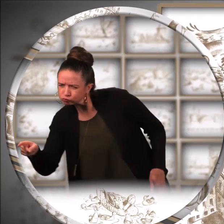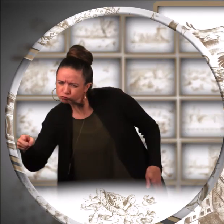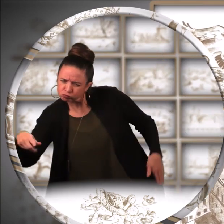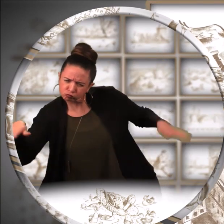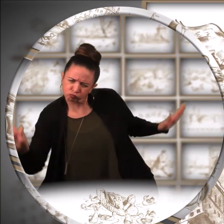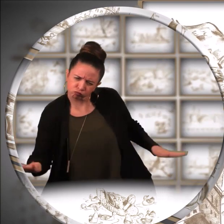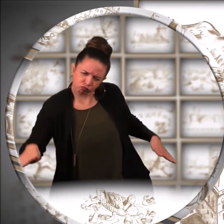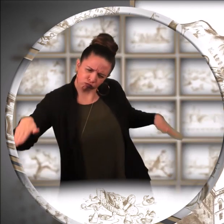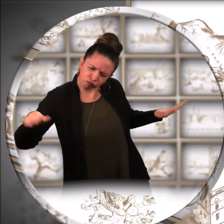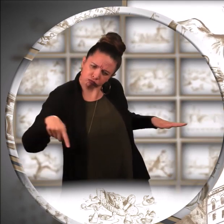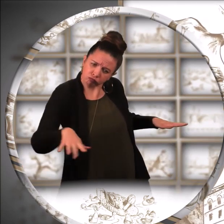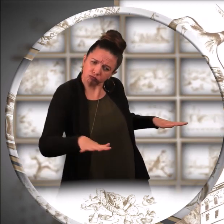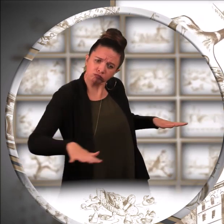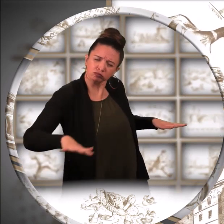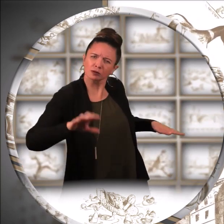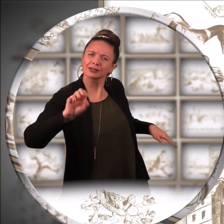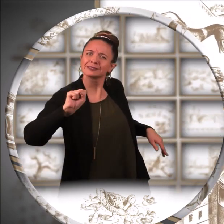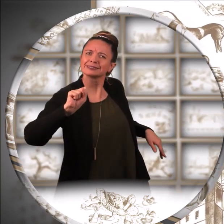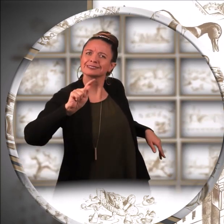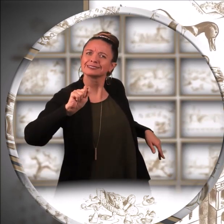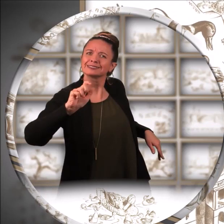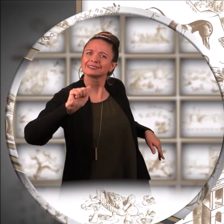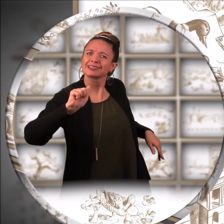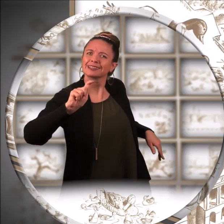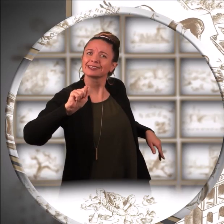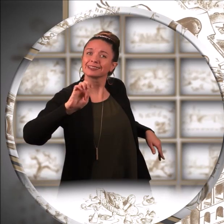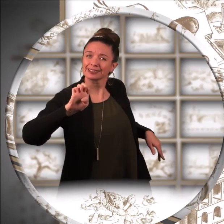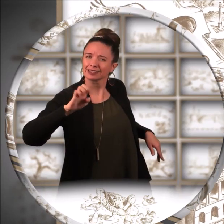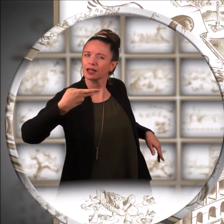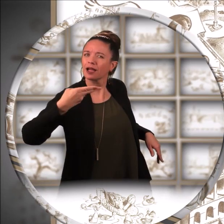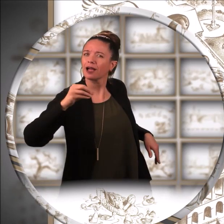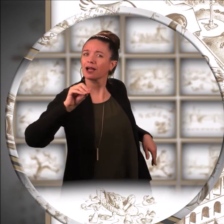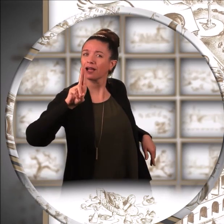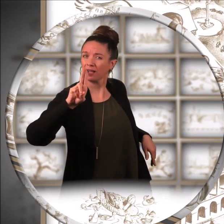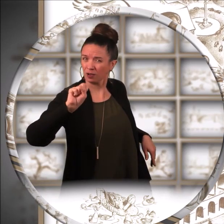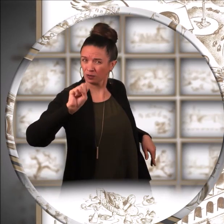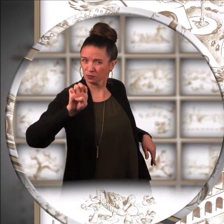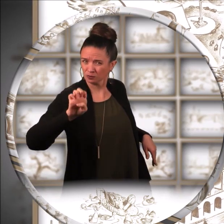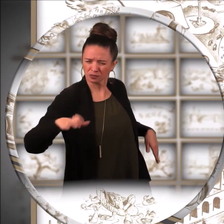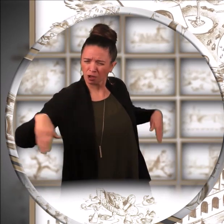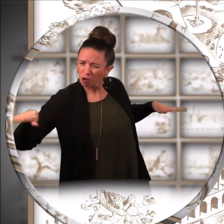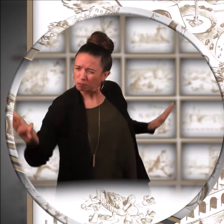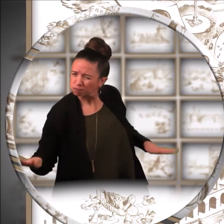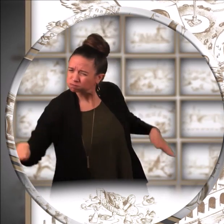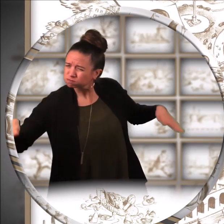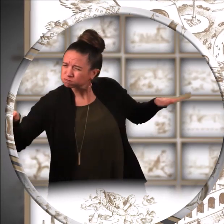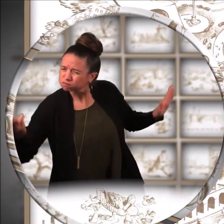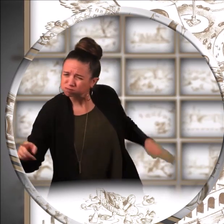and round the State House